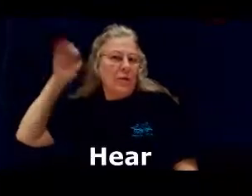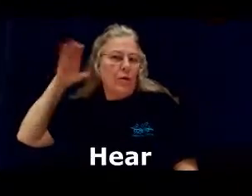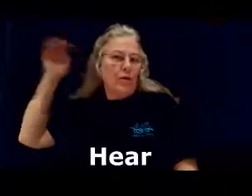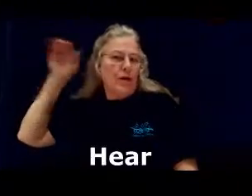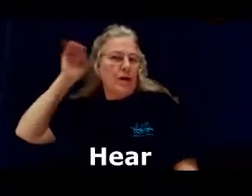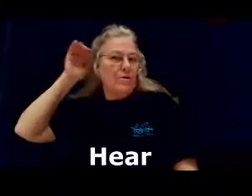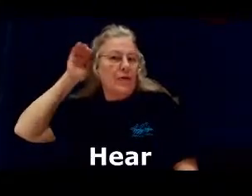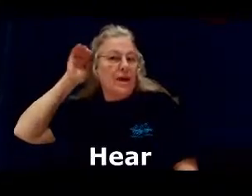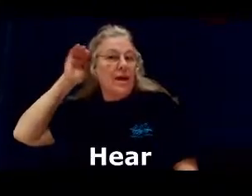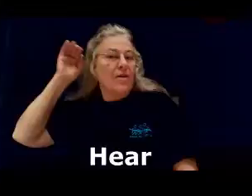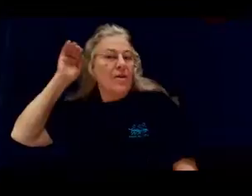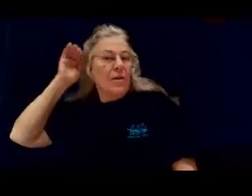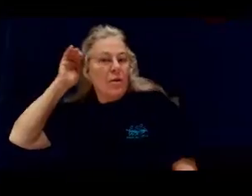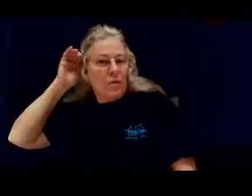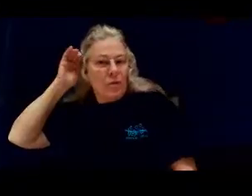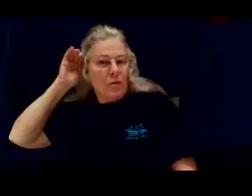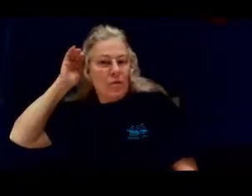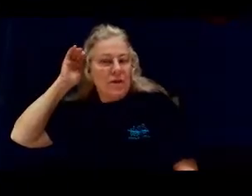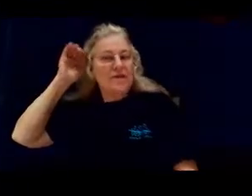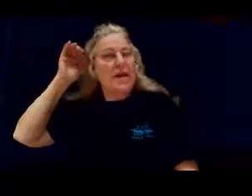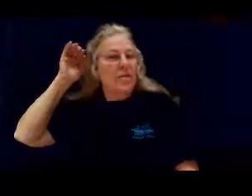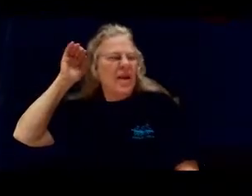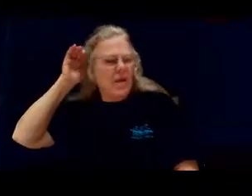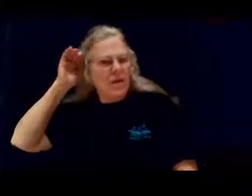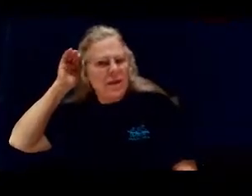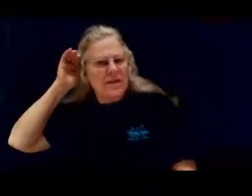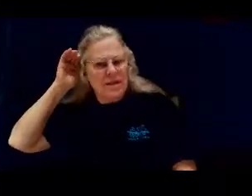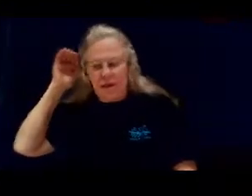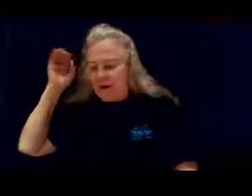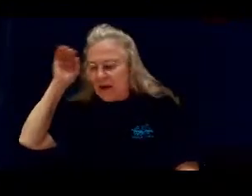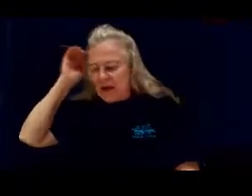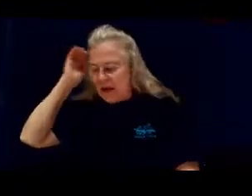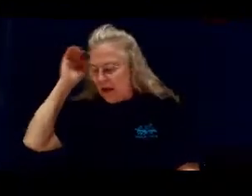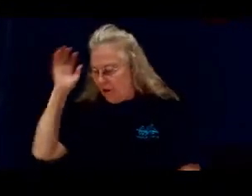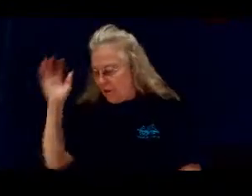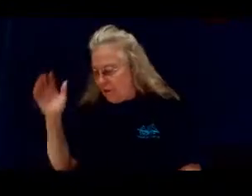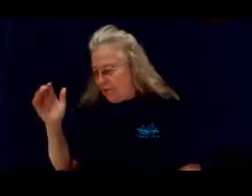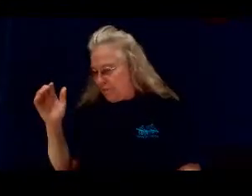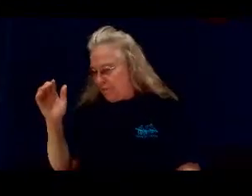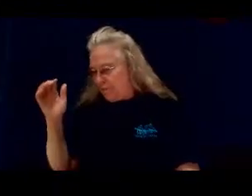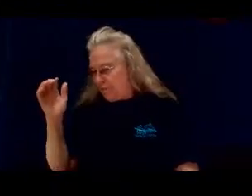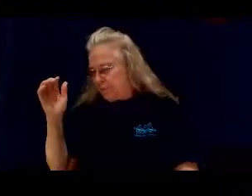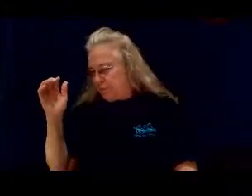their ears to hear. Well, you're doing the same thing. You're listening. Hear.